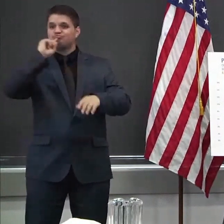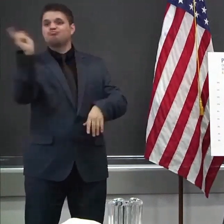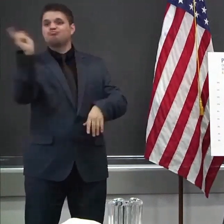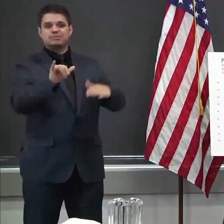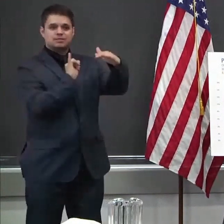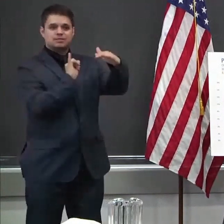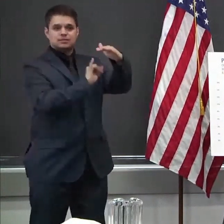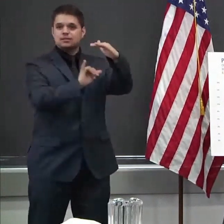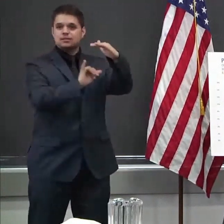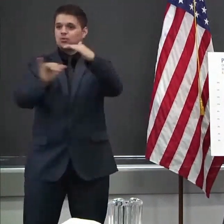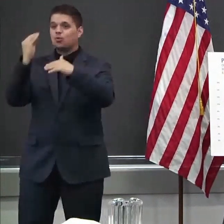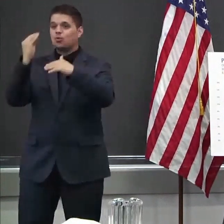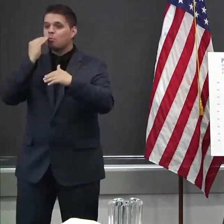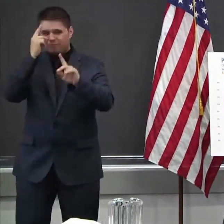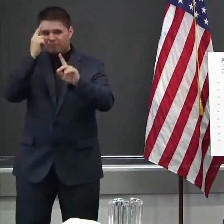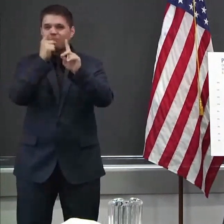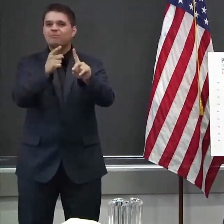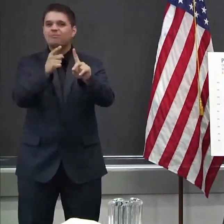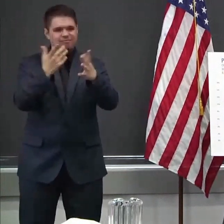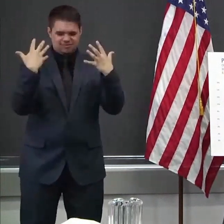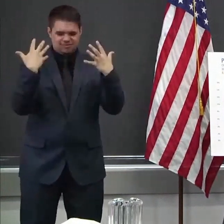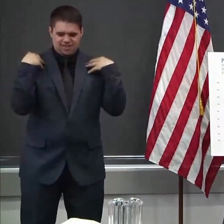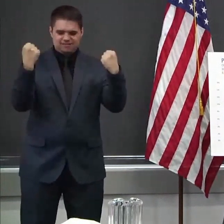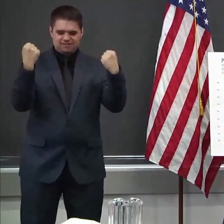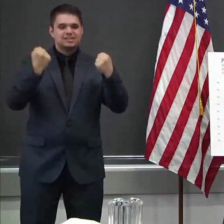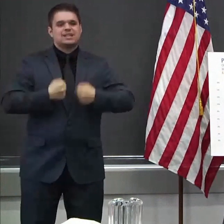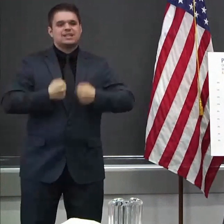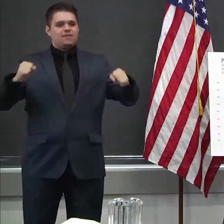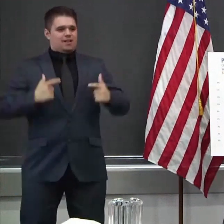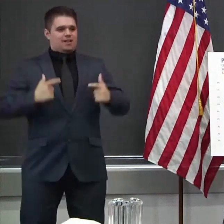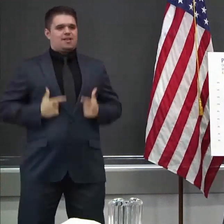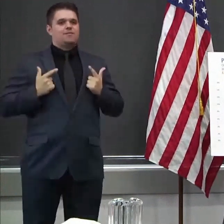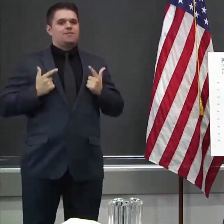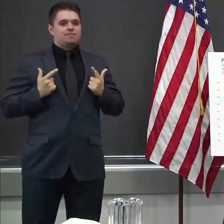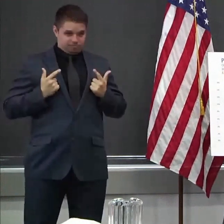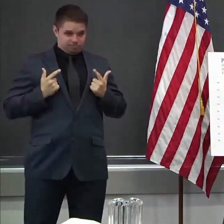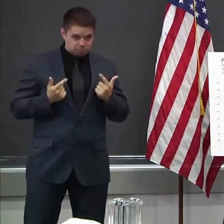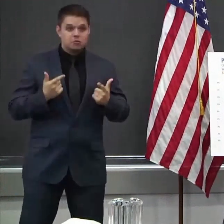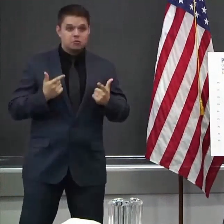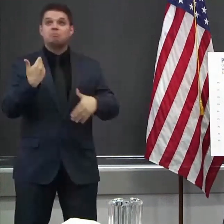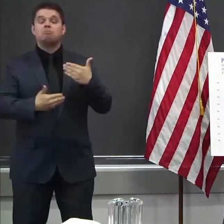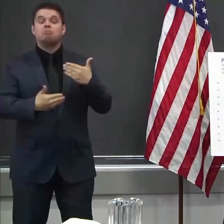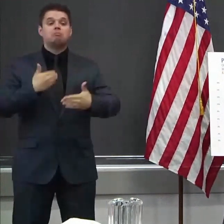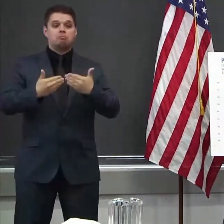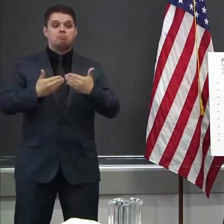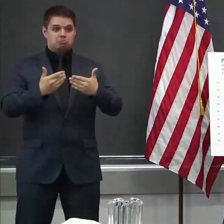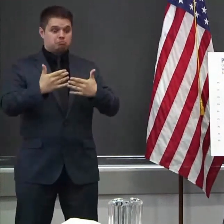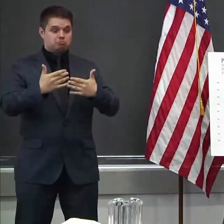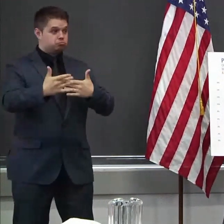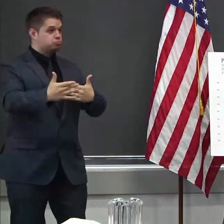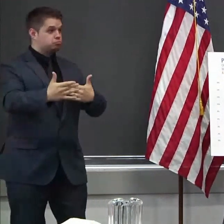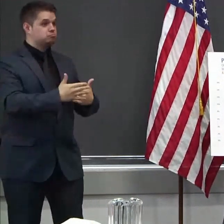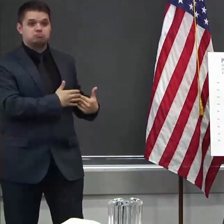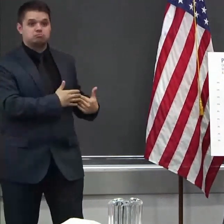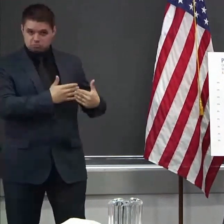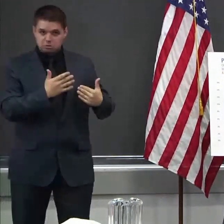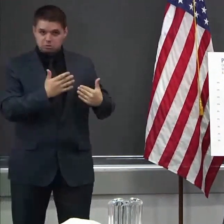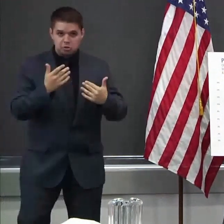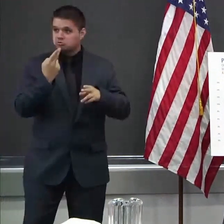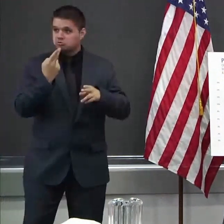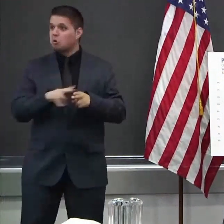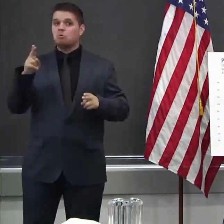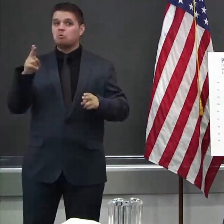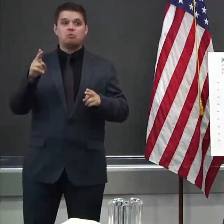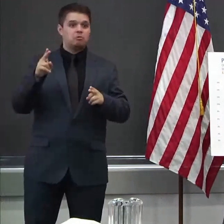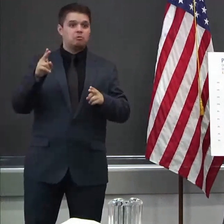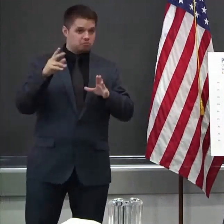and hoped that this would be a shorter detour from our everyday lives, that life